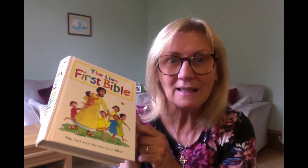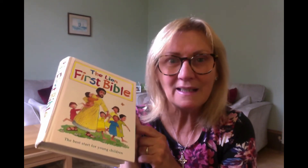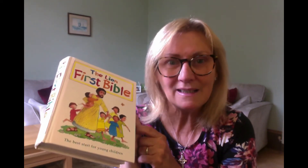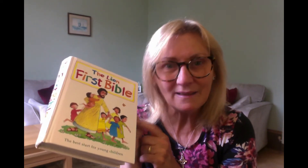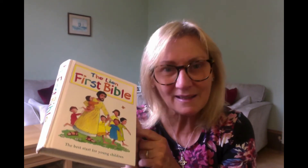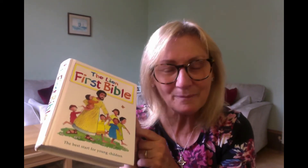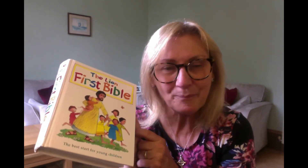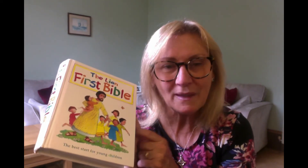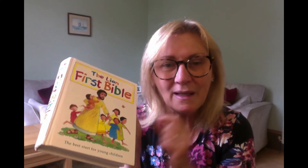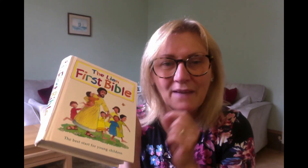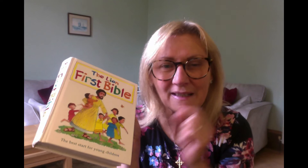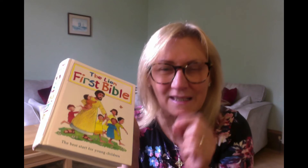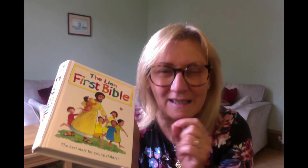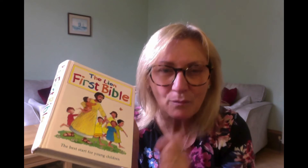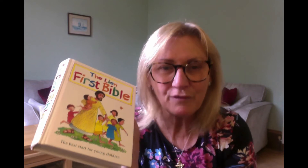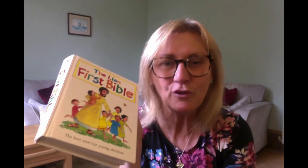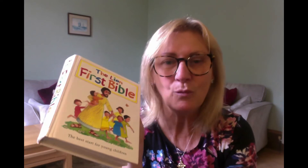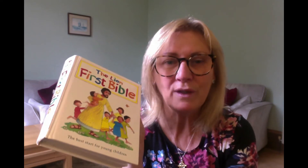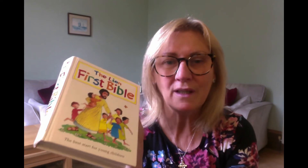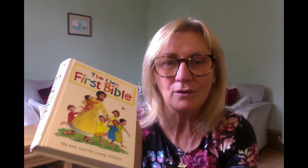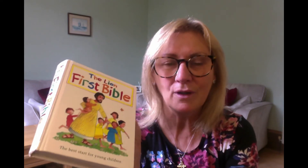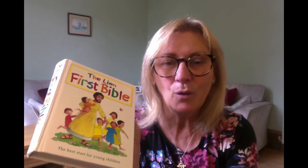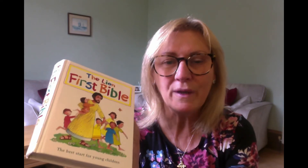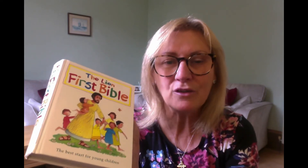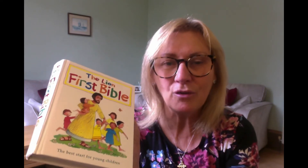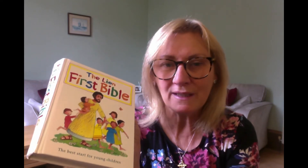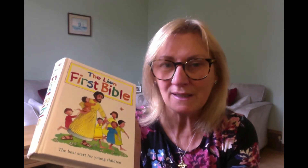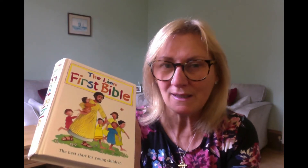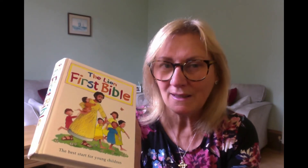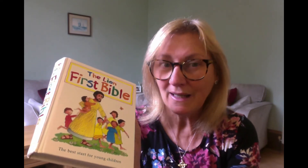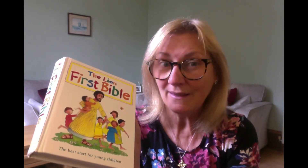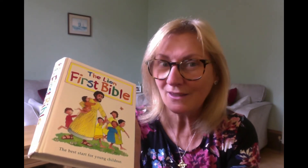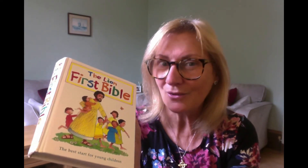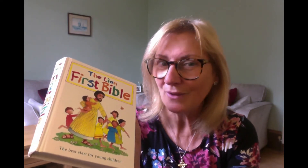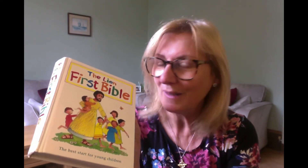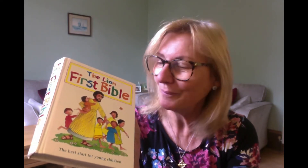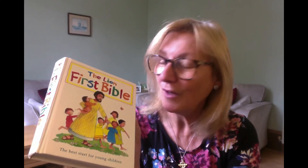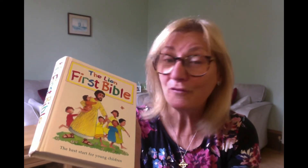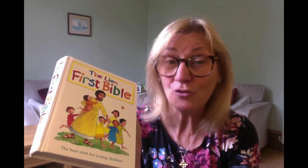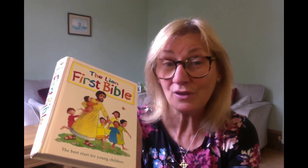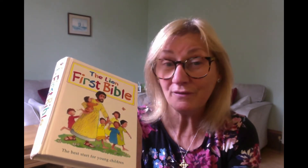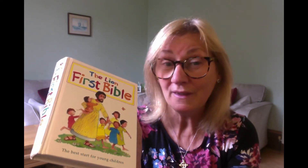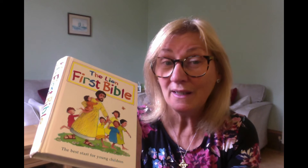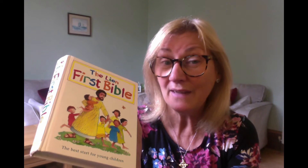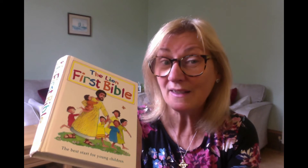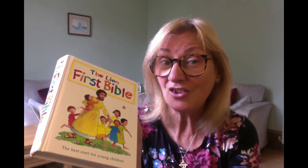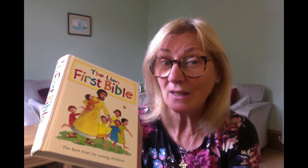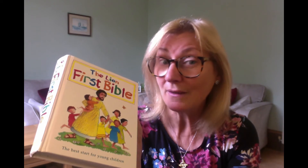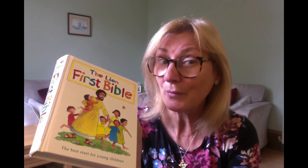like to listen and then see if you can work out where God is in this story of Joseph and his jealous